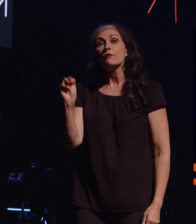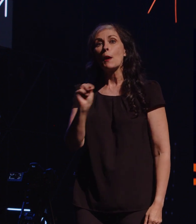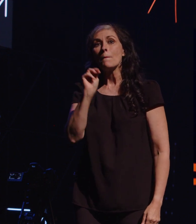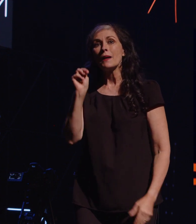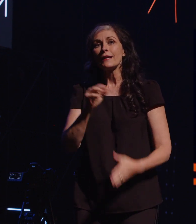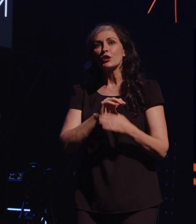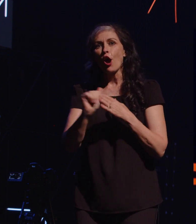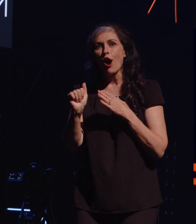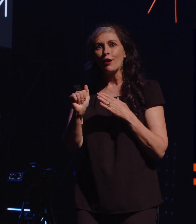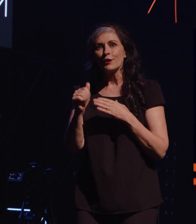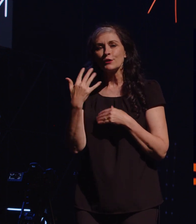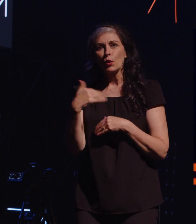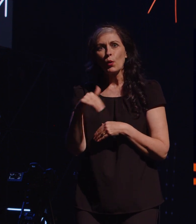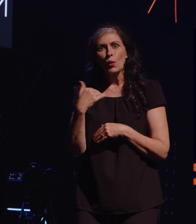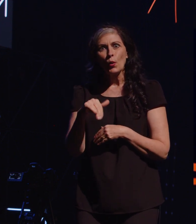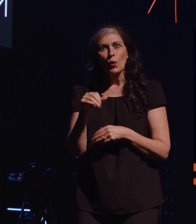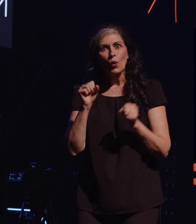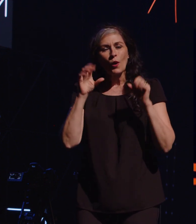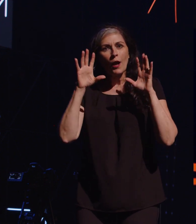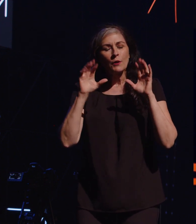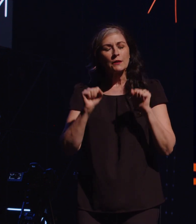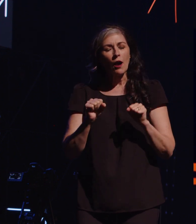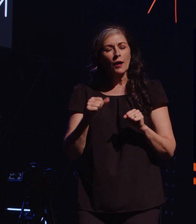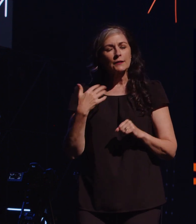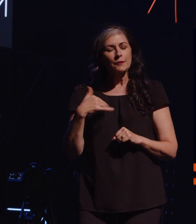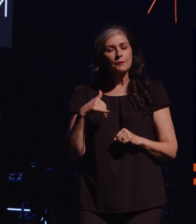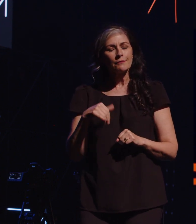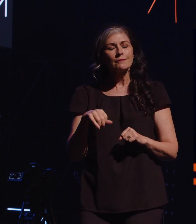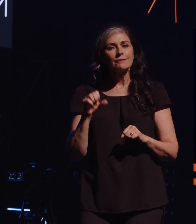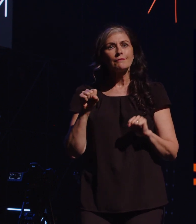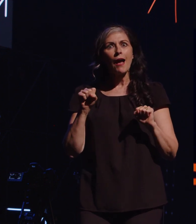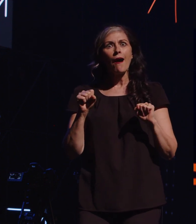million, which was awesome. We can keep, amen.